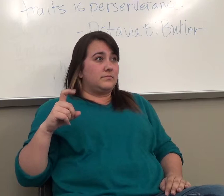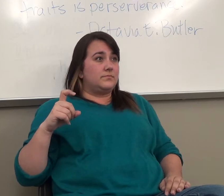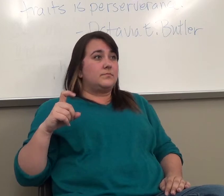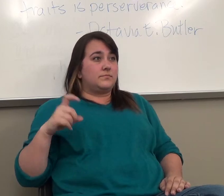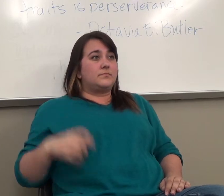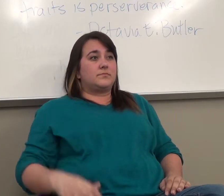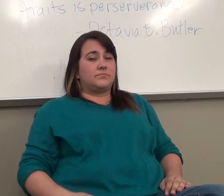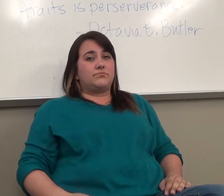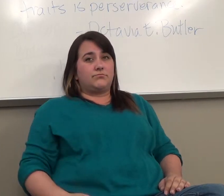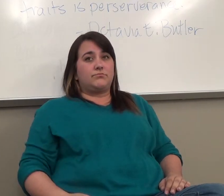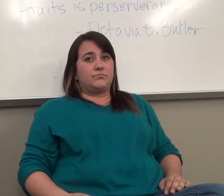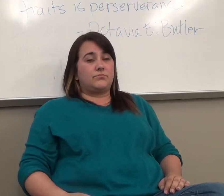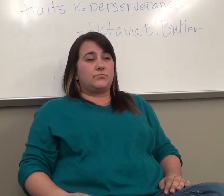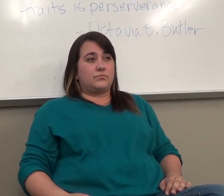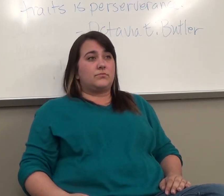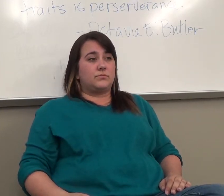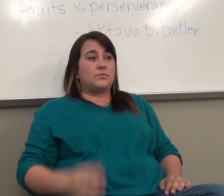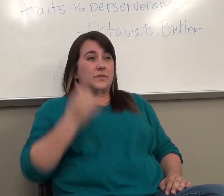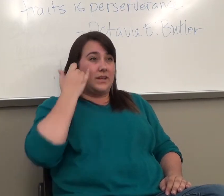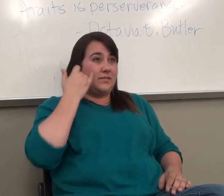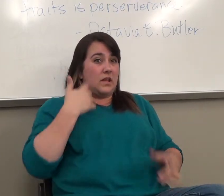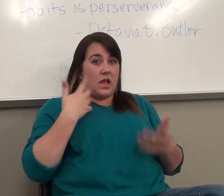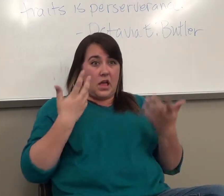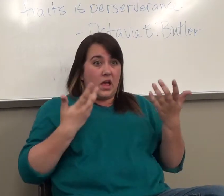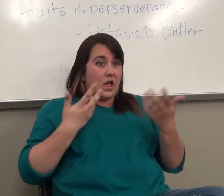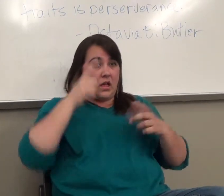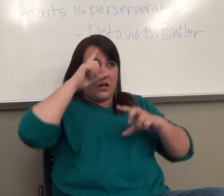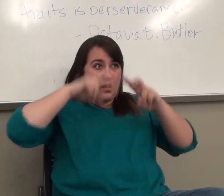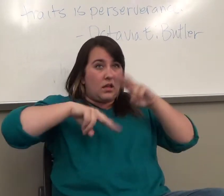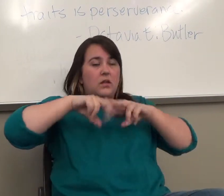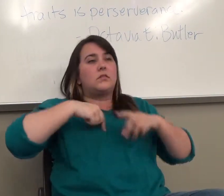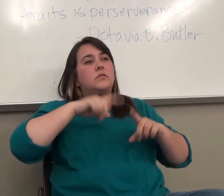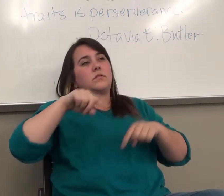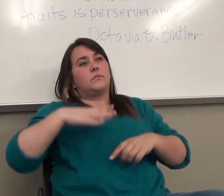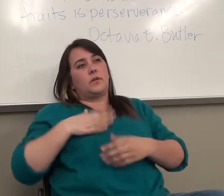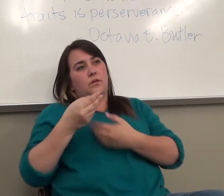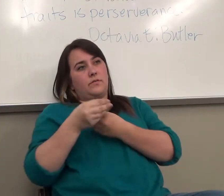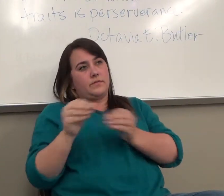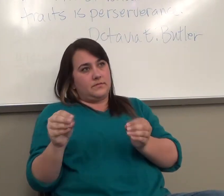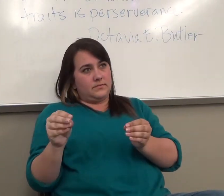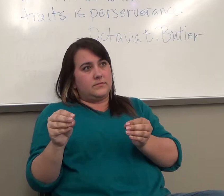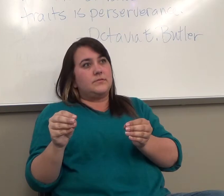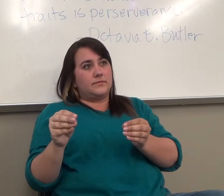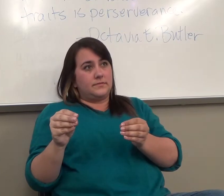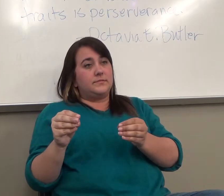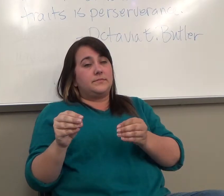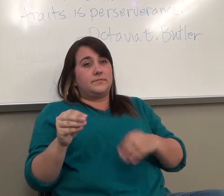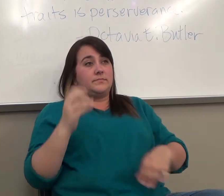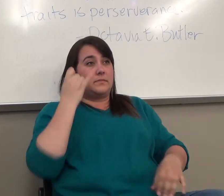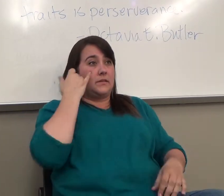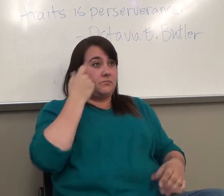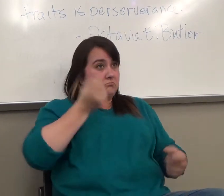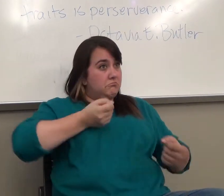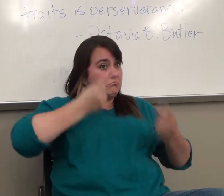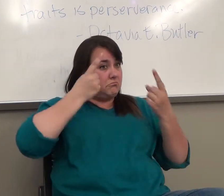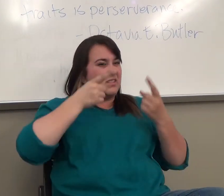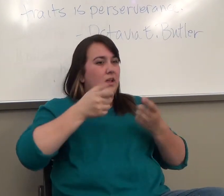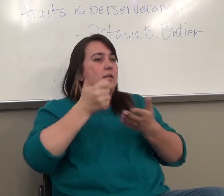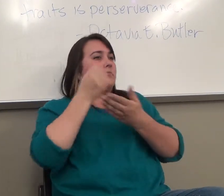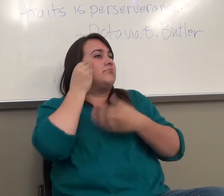So if you need, like I said, if you need help with it, come to my office, but otherwise, that should give you kind of a heads up as to where you